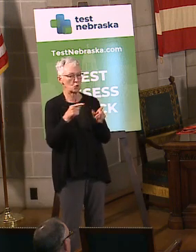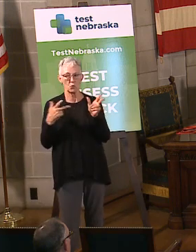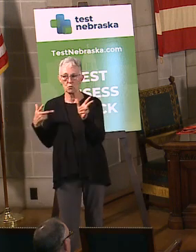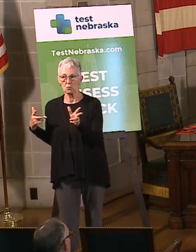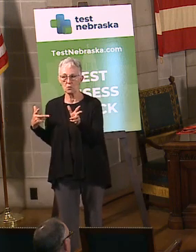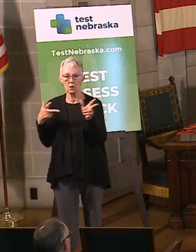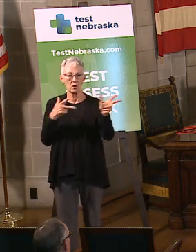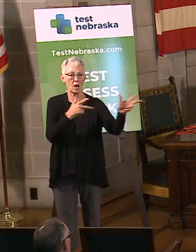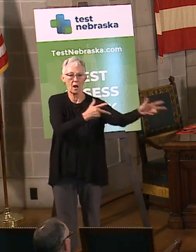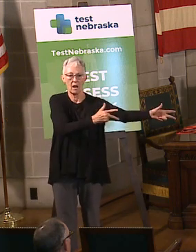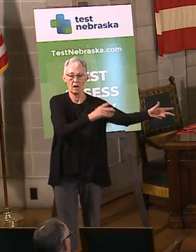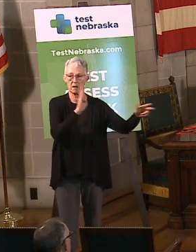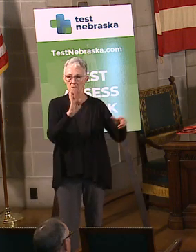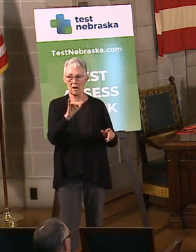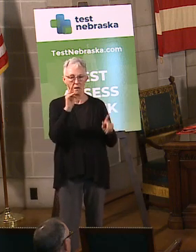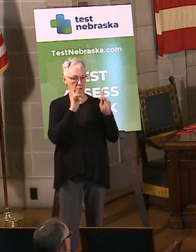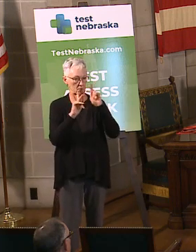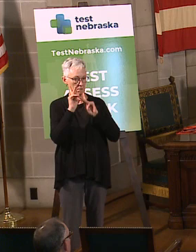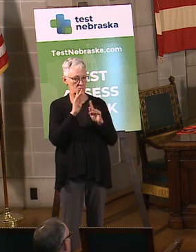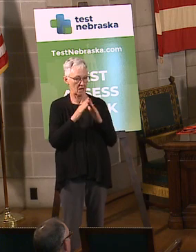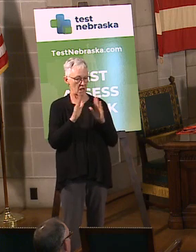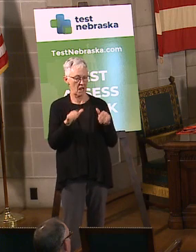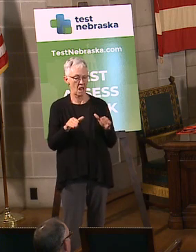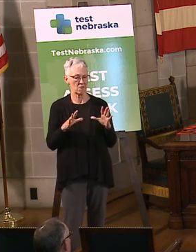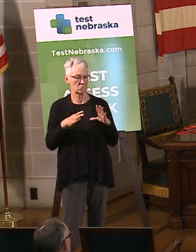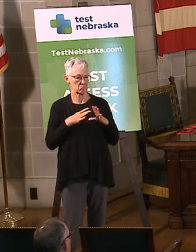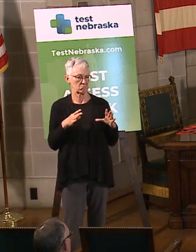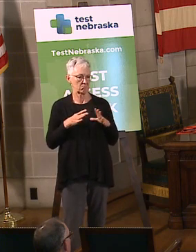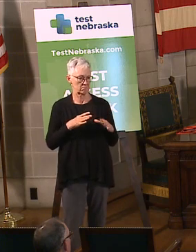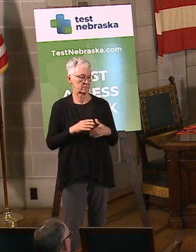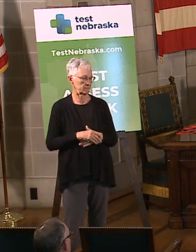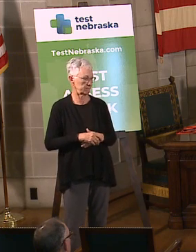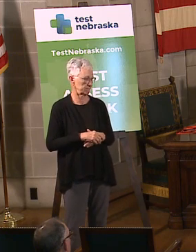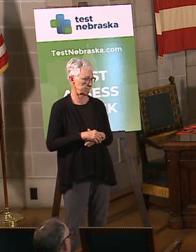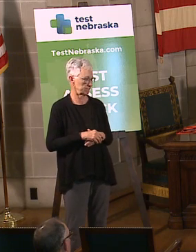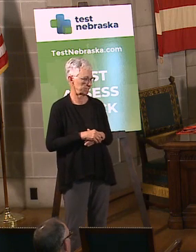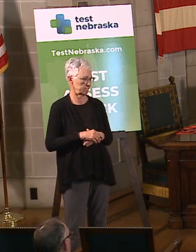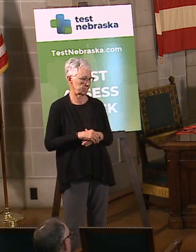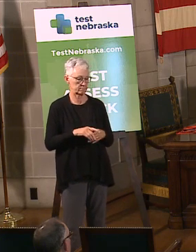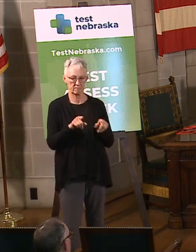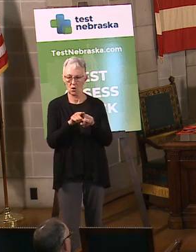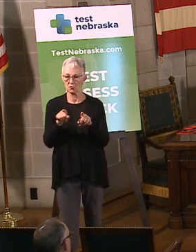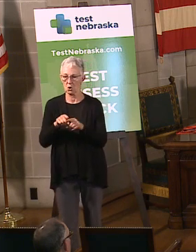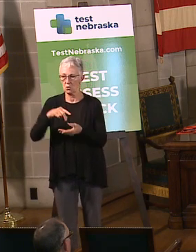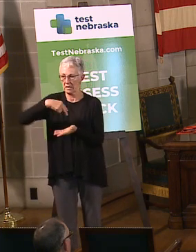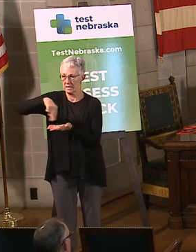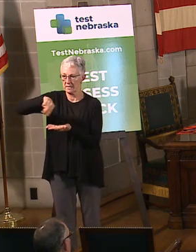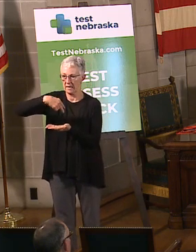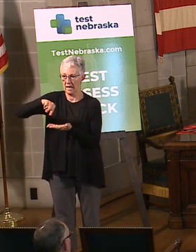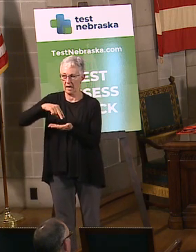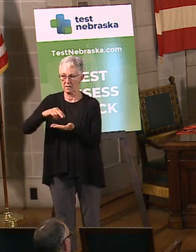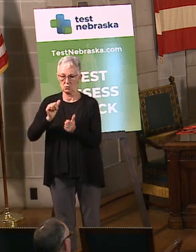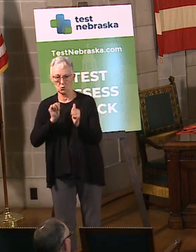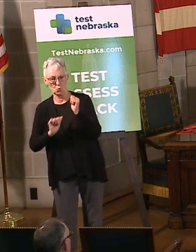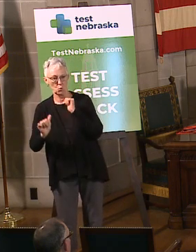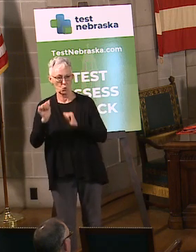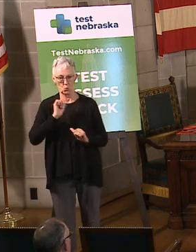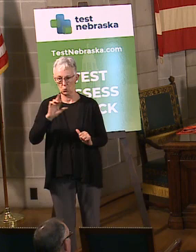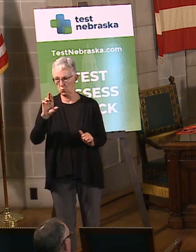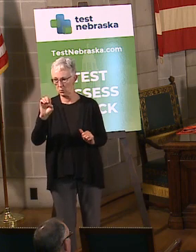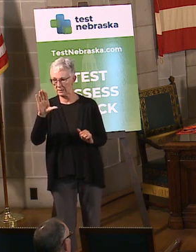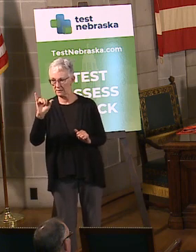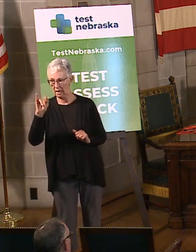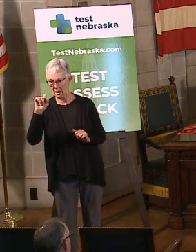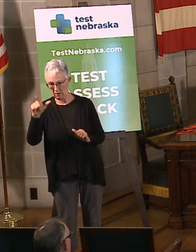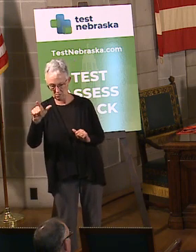long as people aren't lining the street, that's going to be fine. And then also dance recitals. So again, dances are not dance recitals. Dance